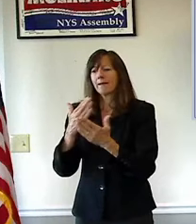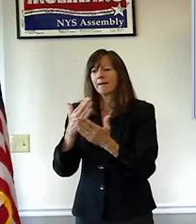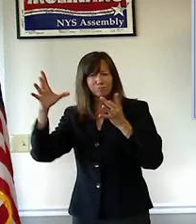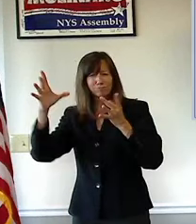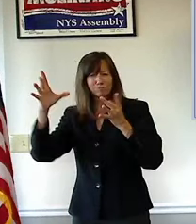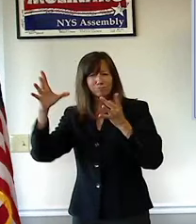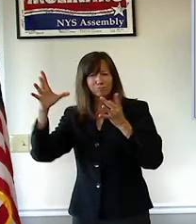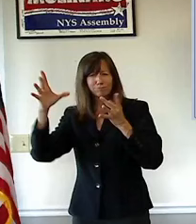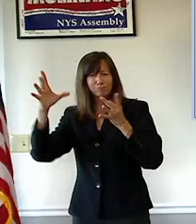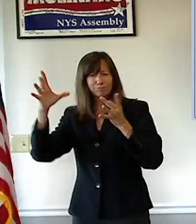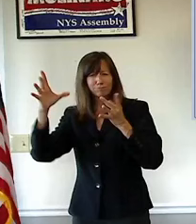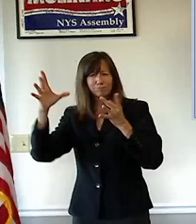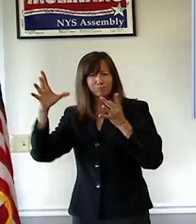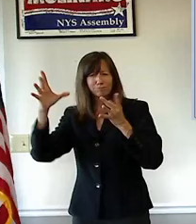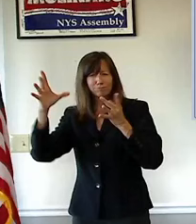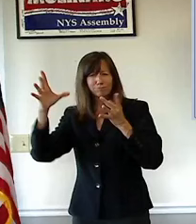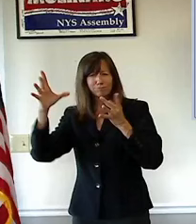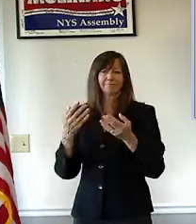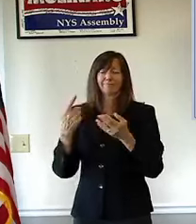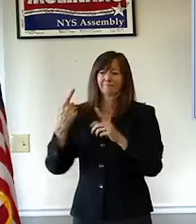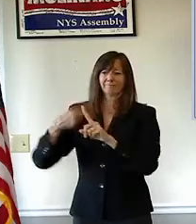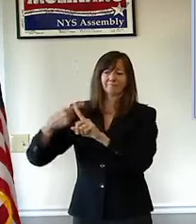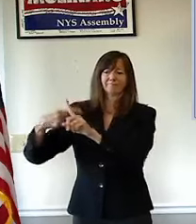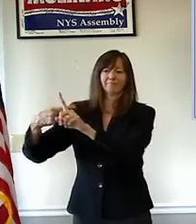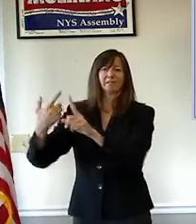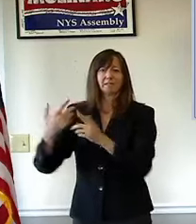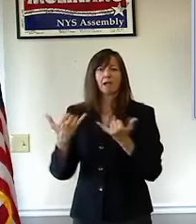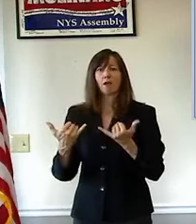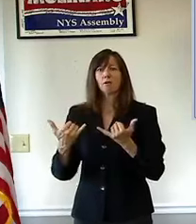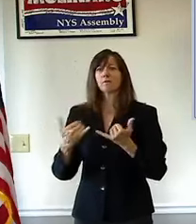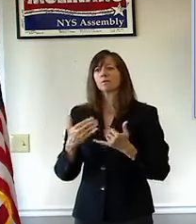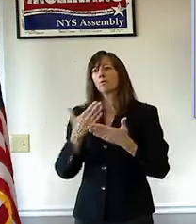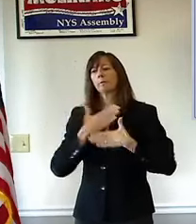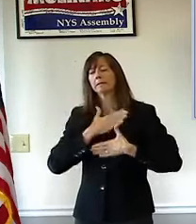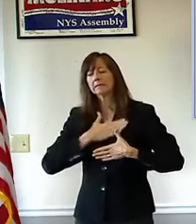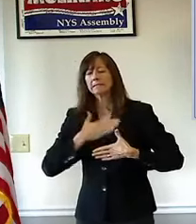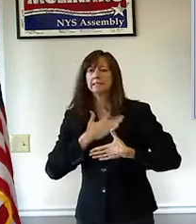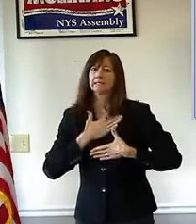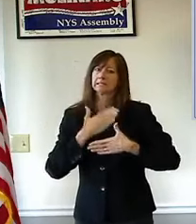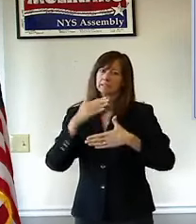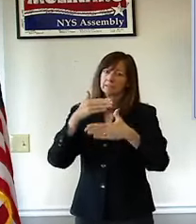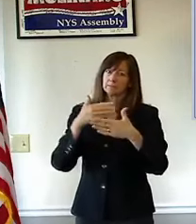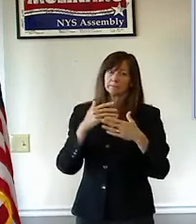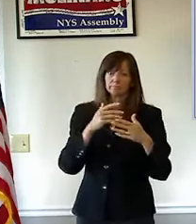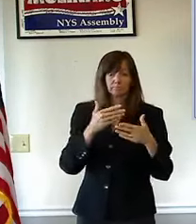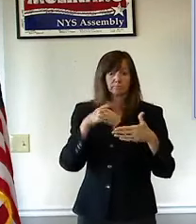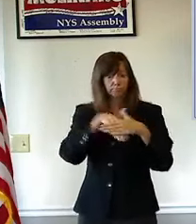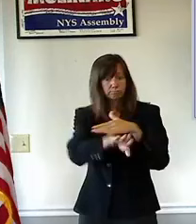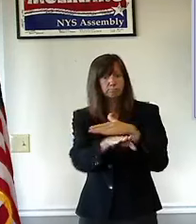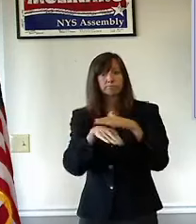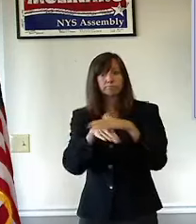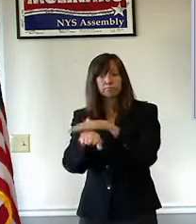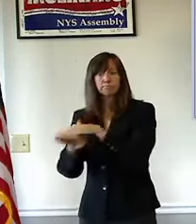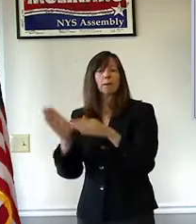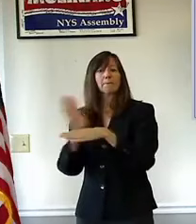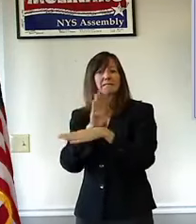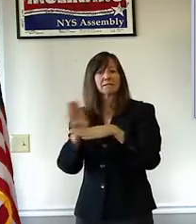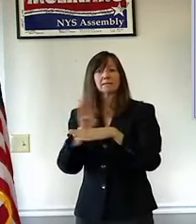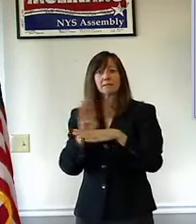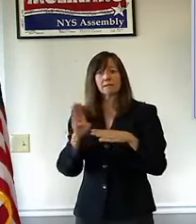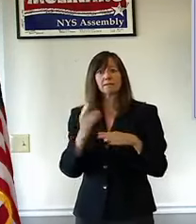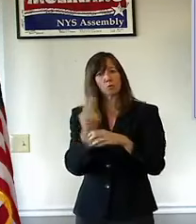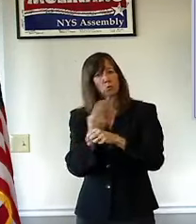So as we've said, please make every effort to support local businesses as they reopen. We've done some really interesting things